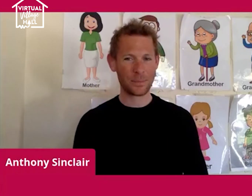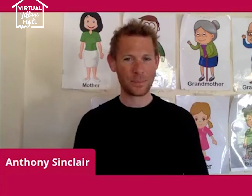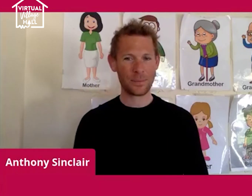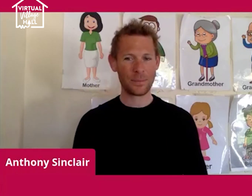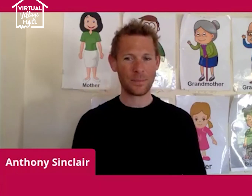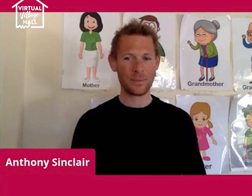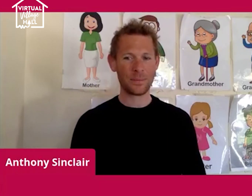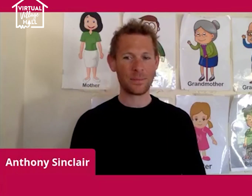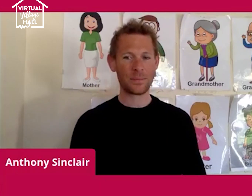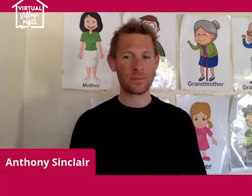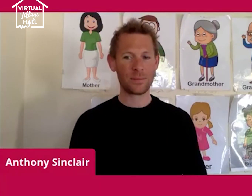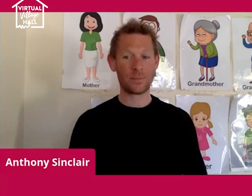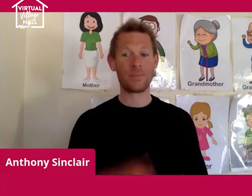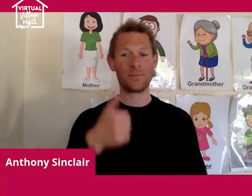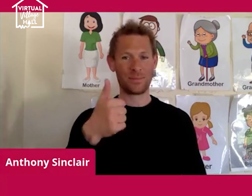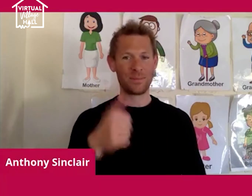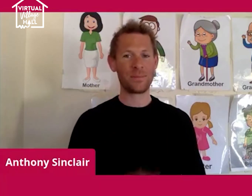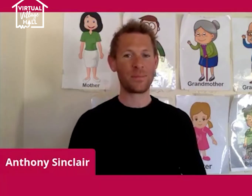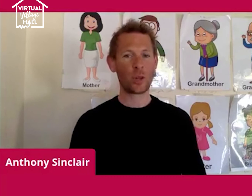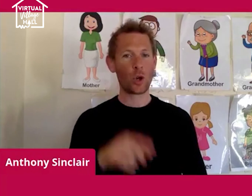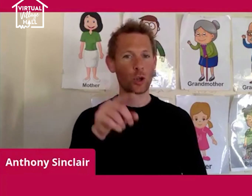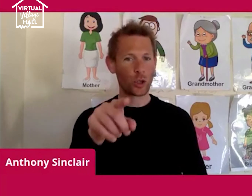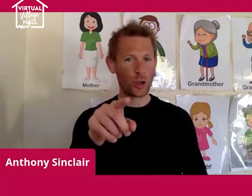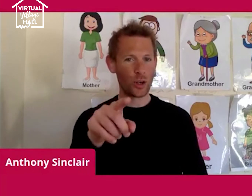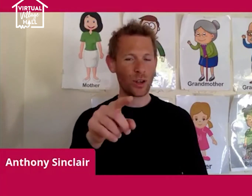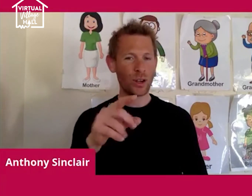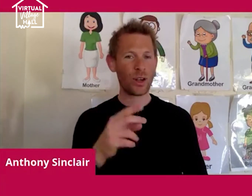I'll do it again. Yeah, there you go.